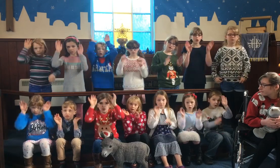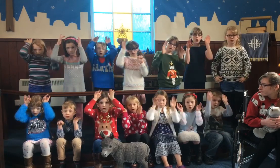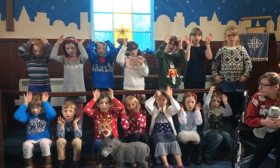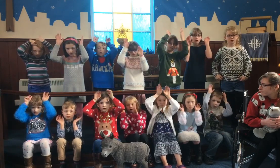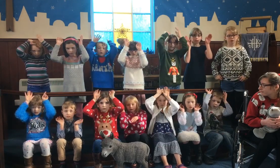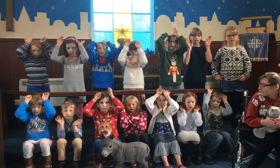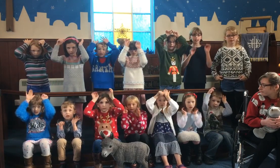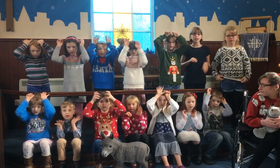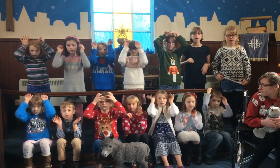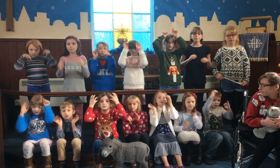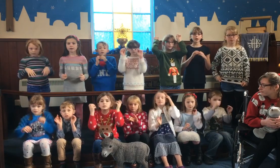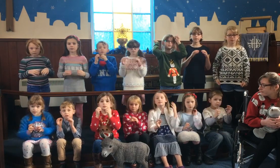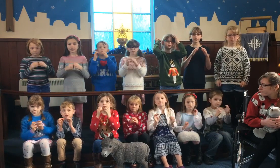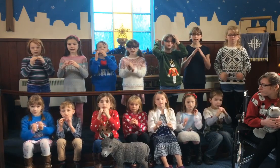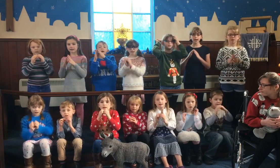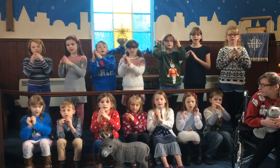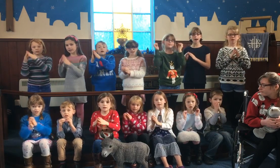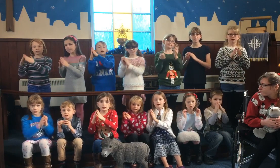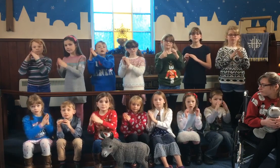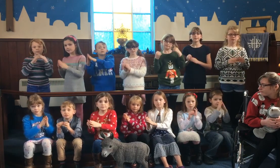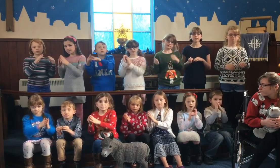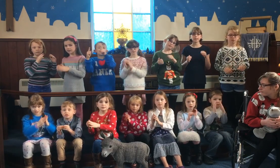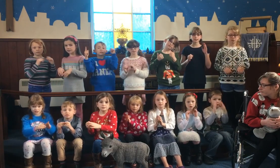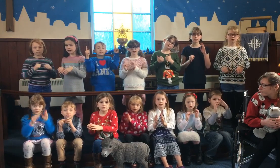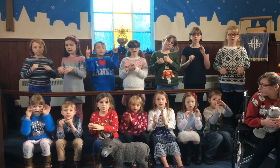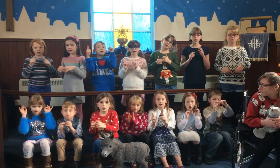donkey, as the hell's inside.